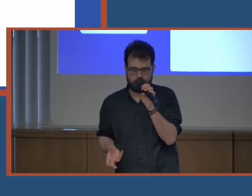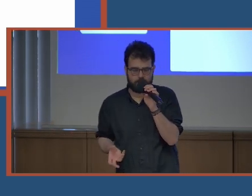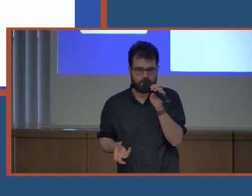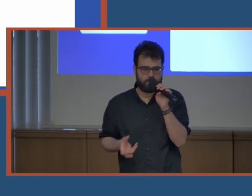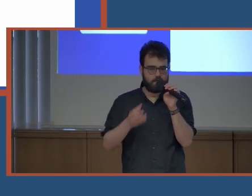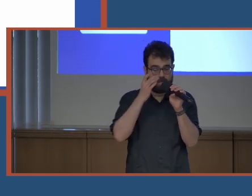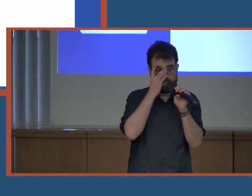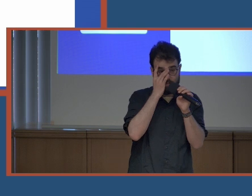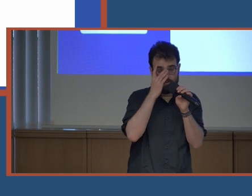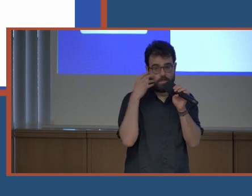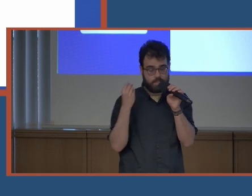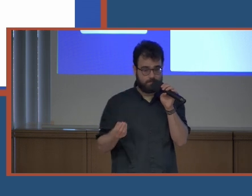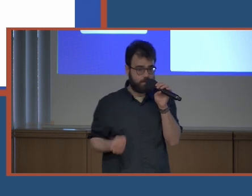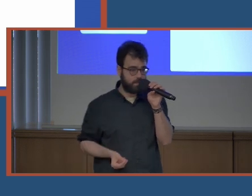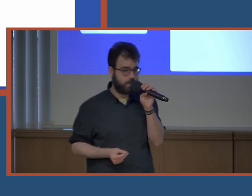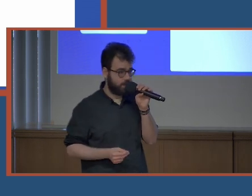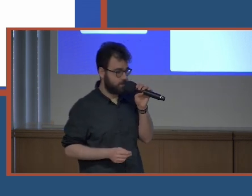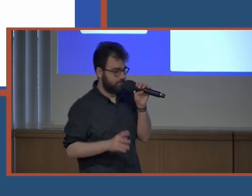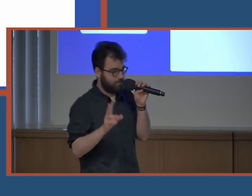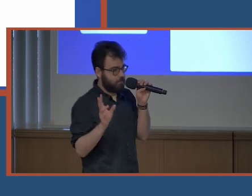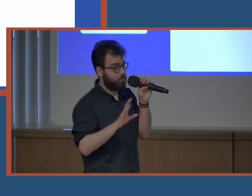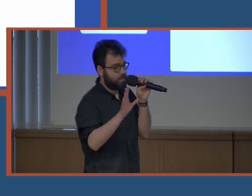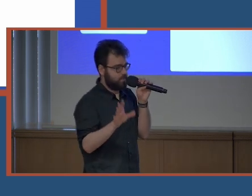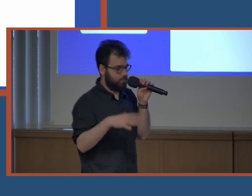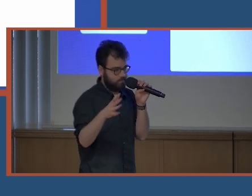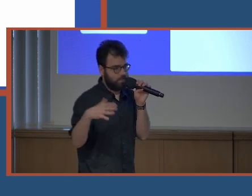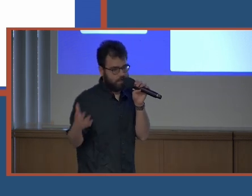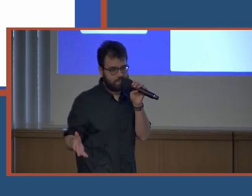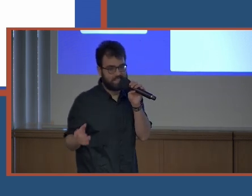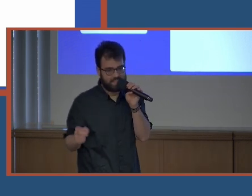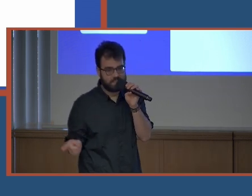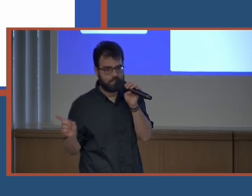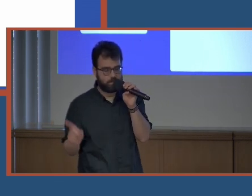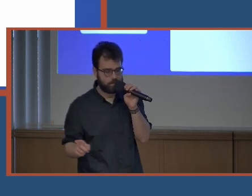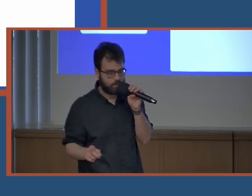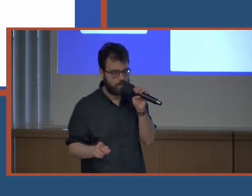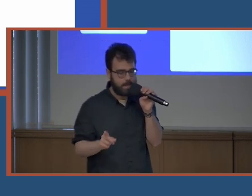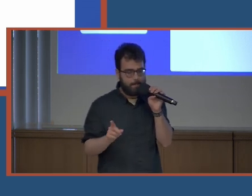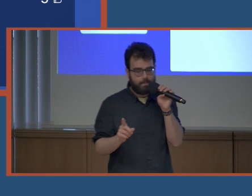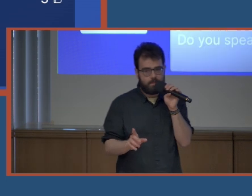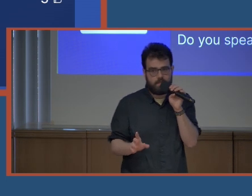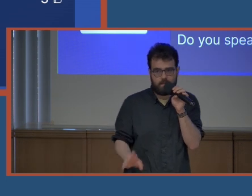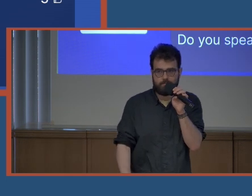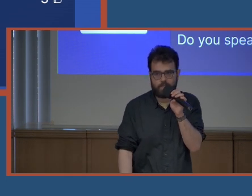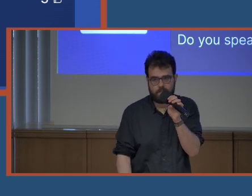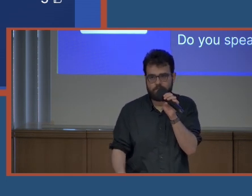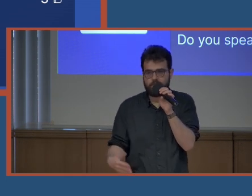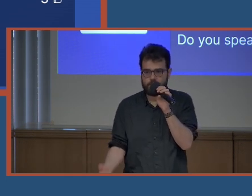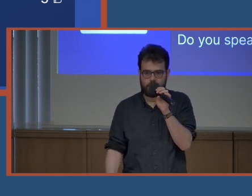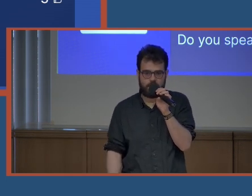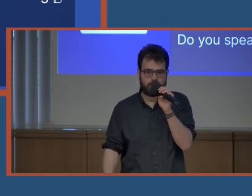is different. So definitely regional dialects exist, and also